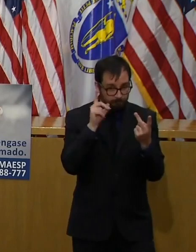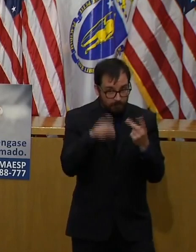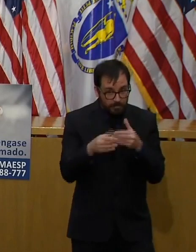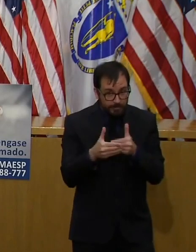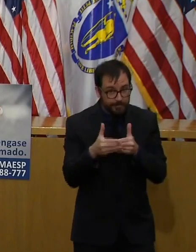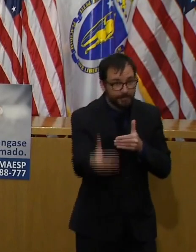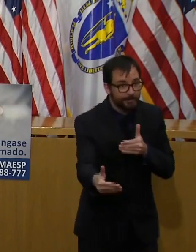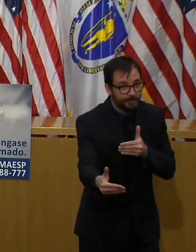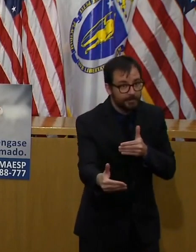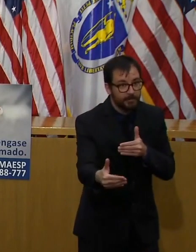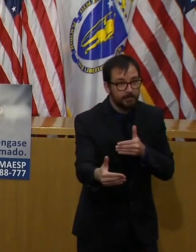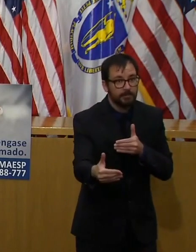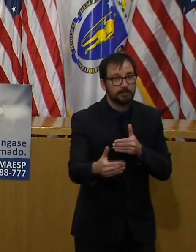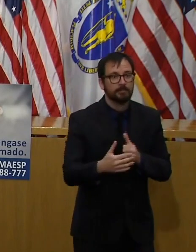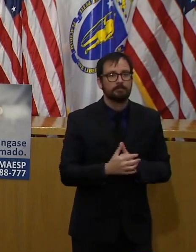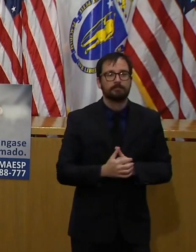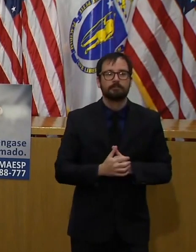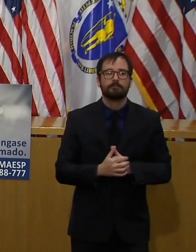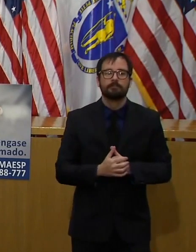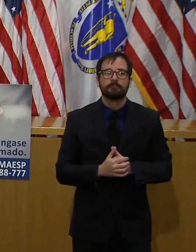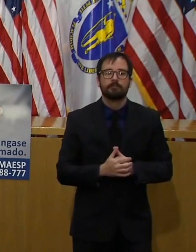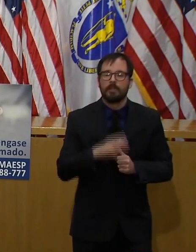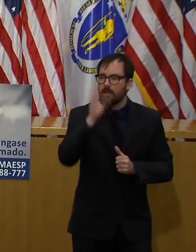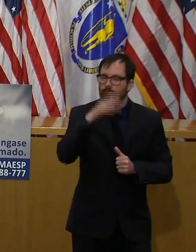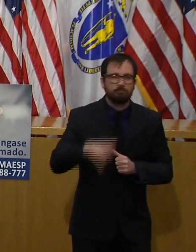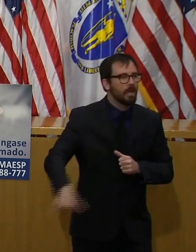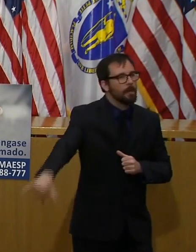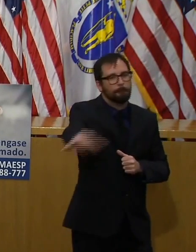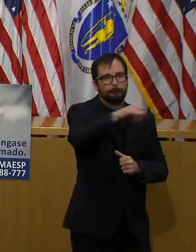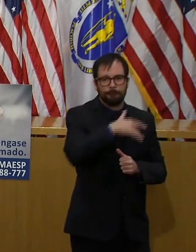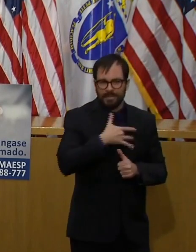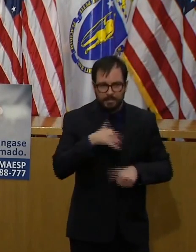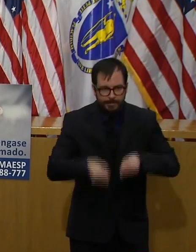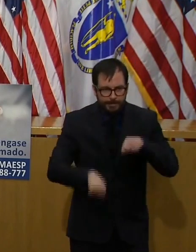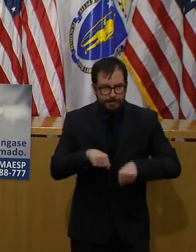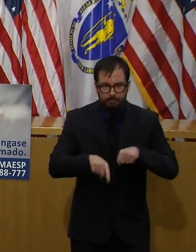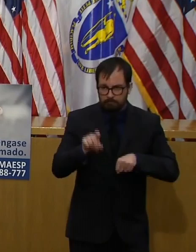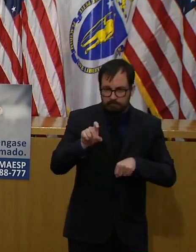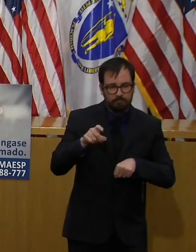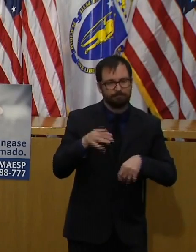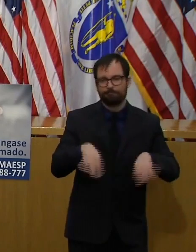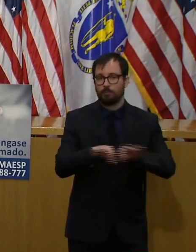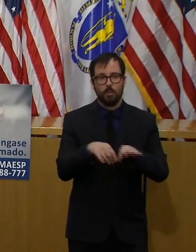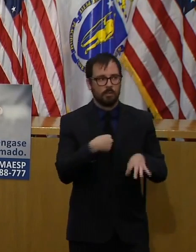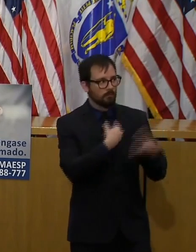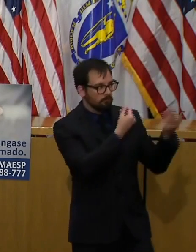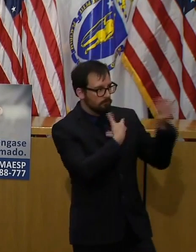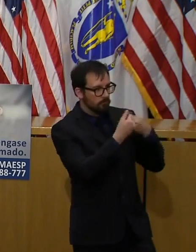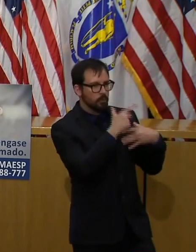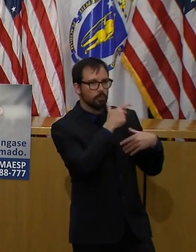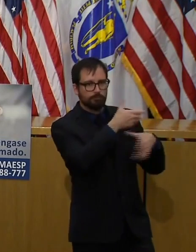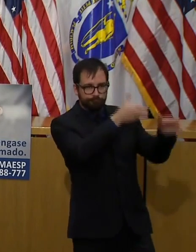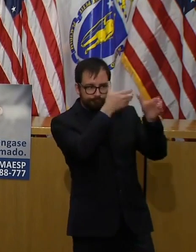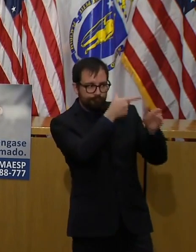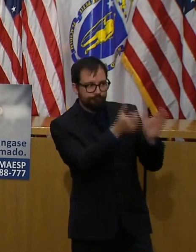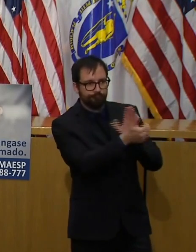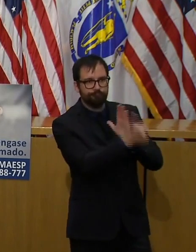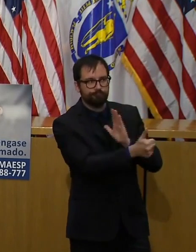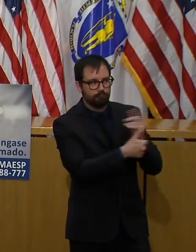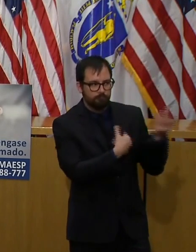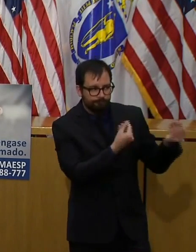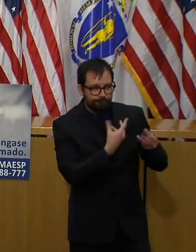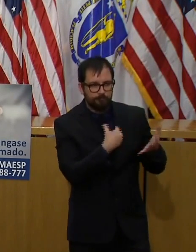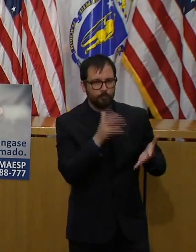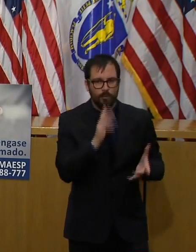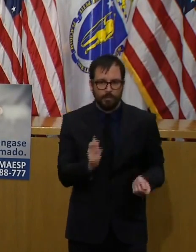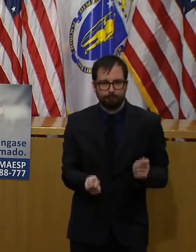plan. Governor, with the Small Business Administration being out of funds, is there anything the state can do, like reopen the recovery loan